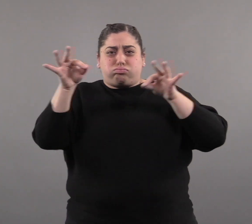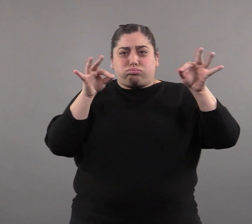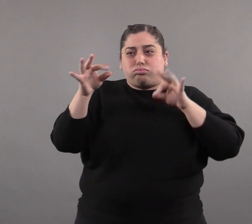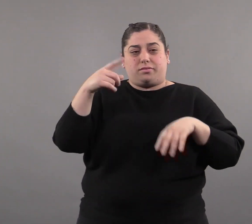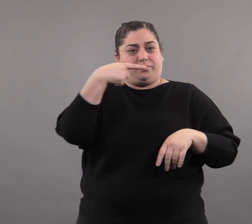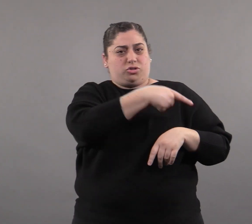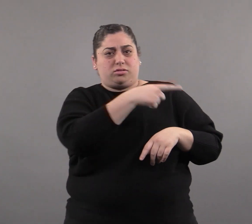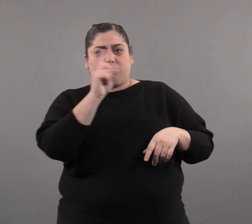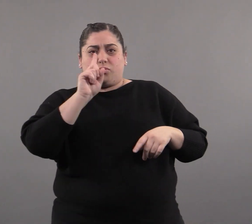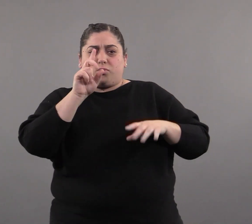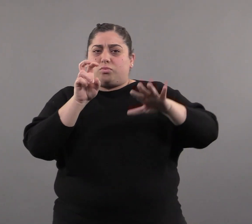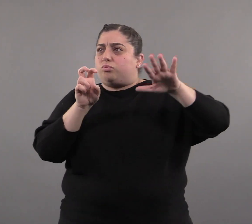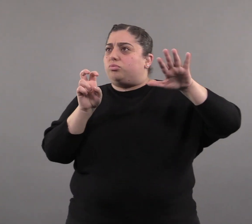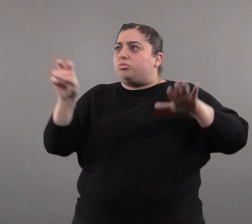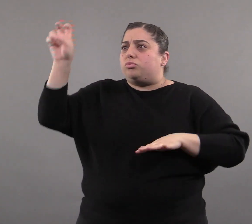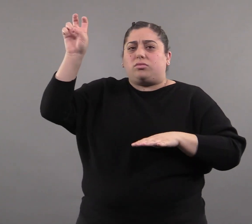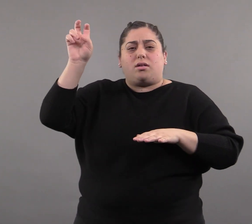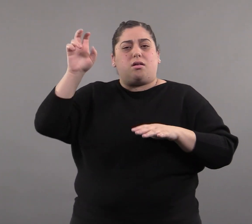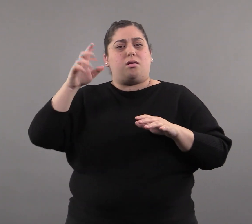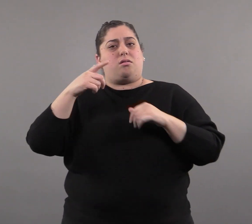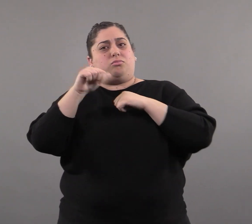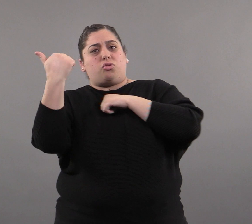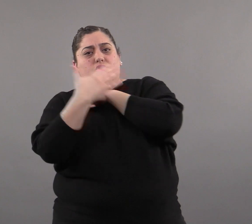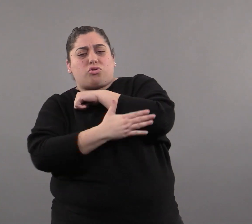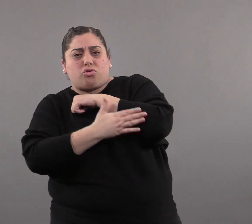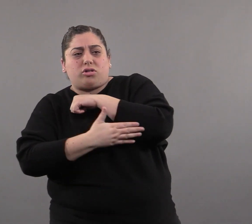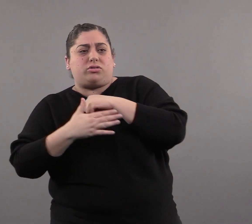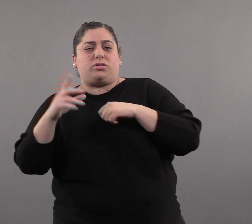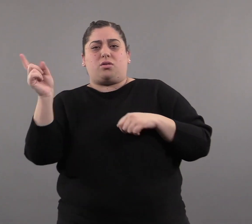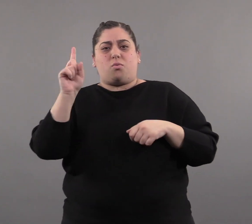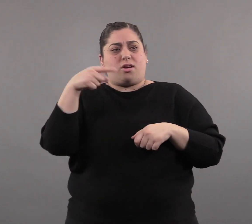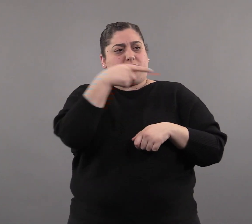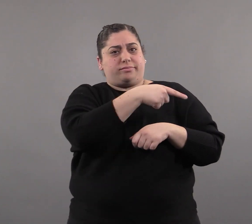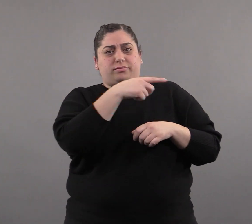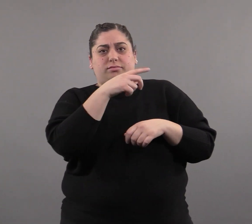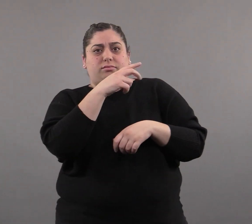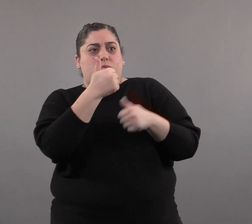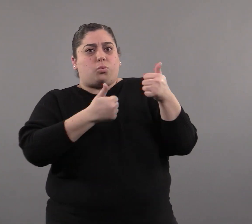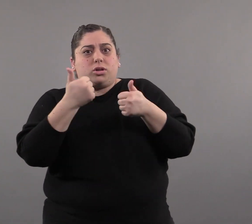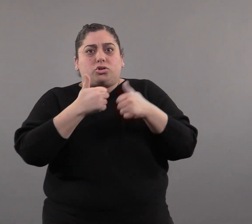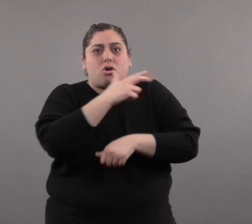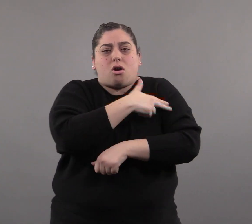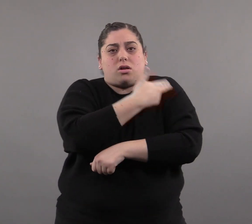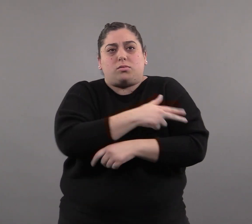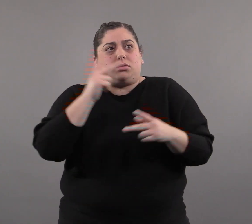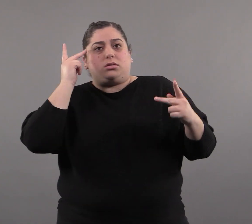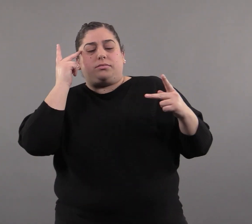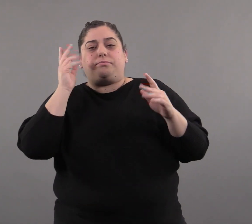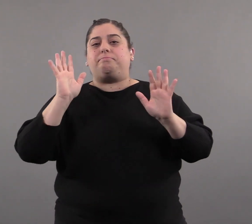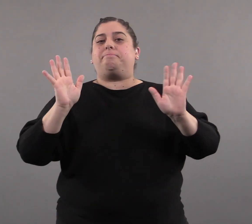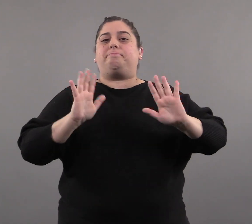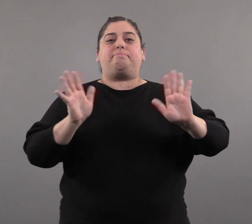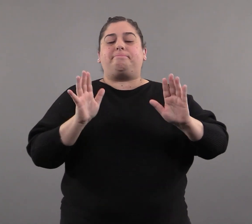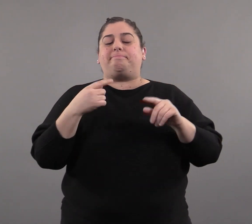where that individual is being currently treated. The only thing we can confirm is that the travel